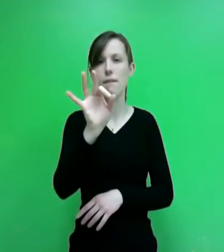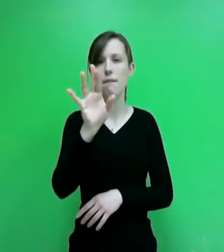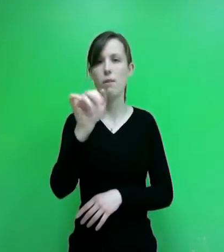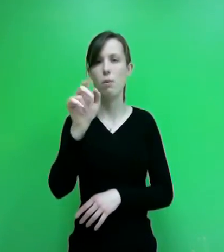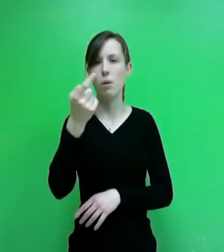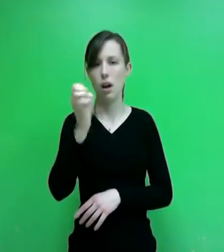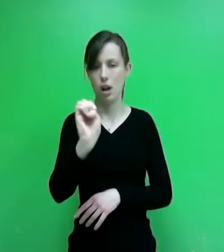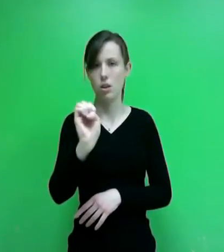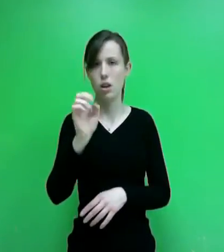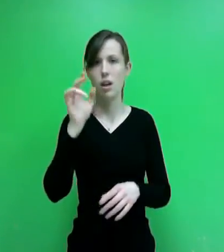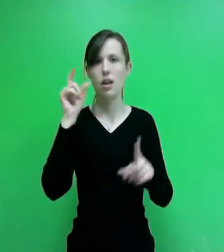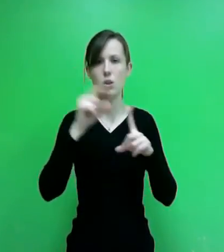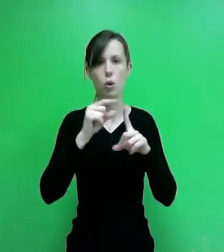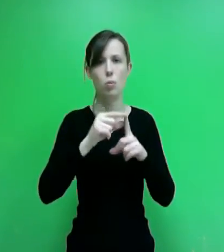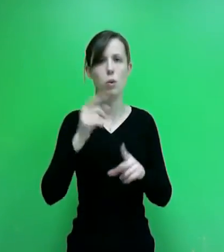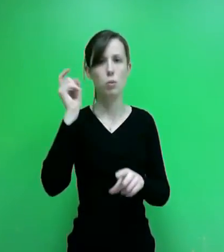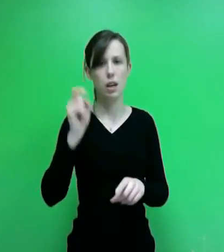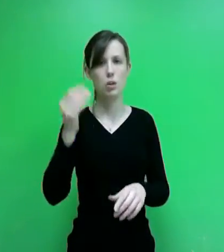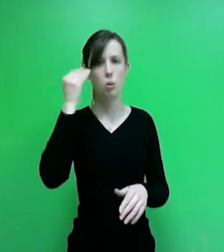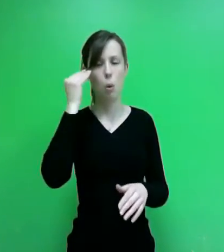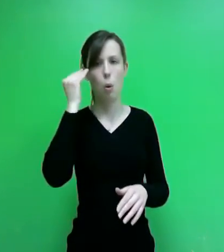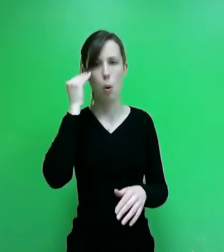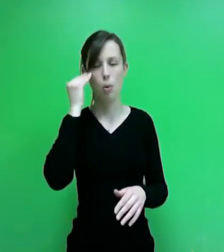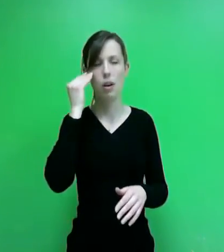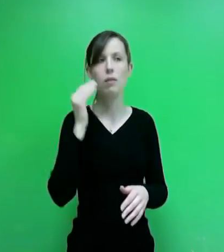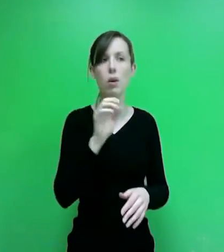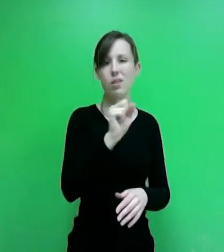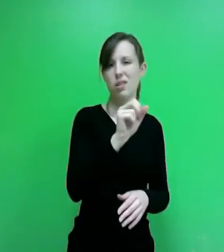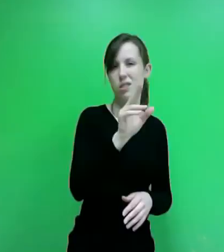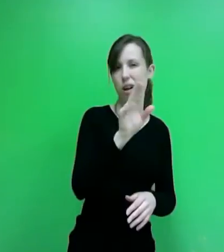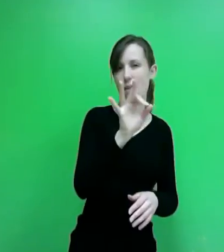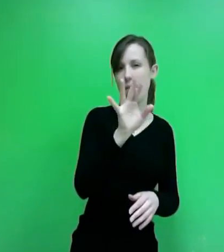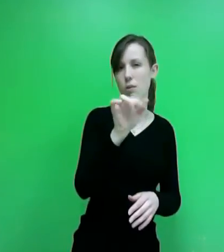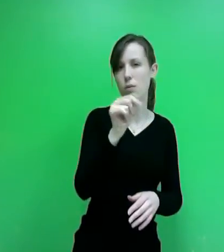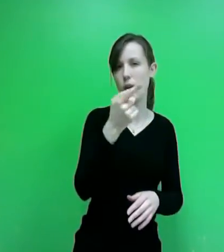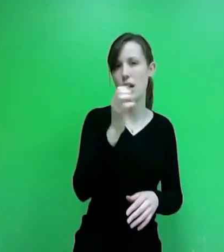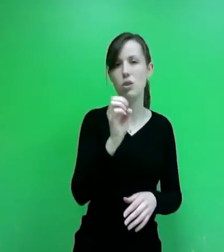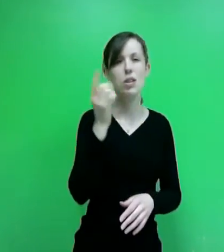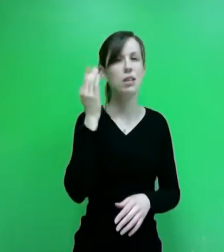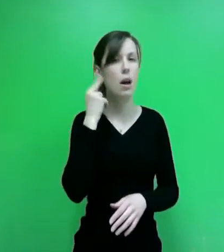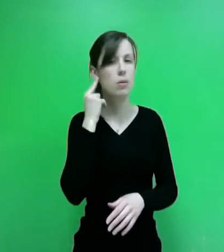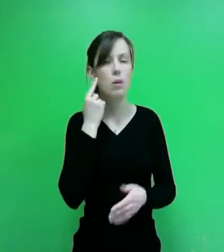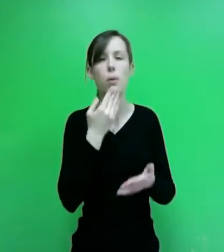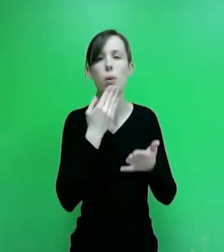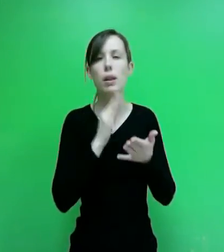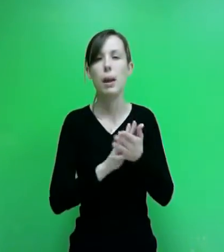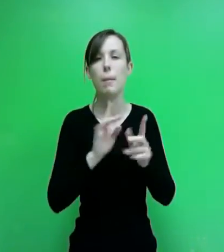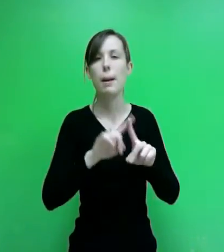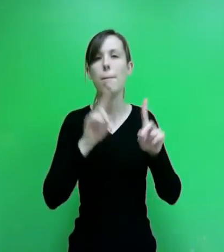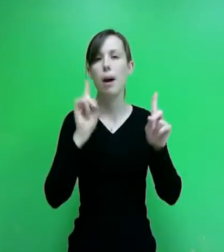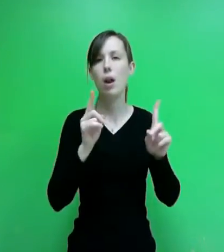know. Even though suffrage sounds like it would be really bad, suffrage literally means the right to